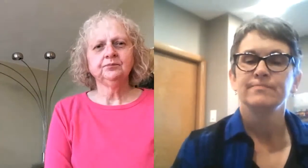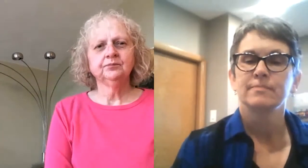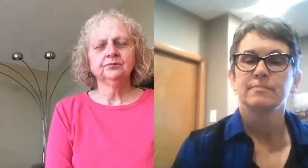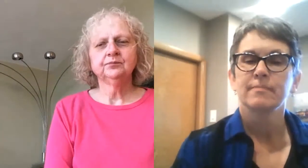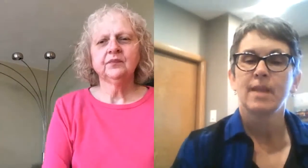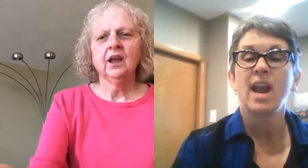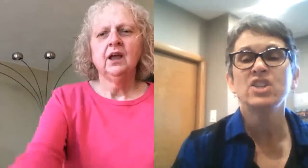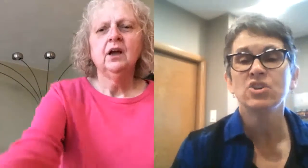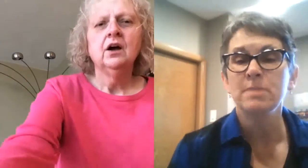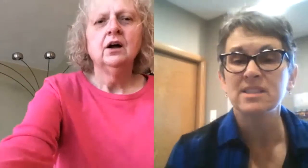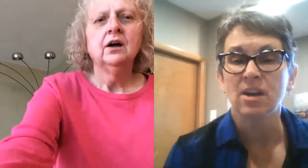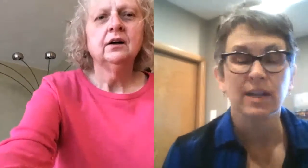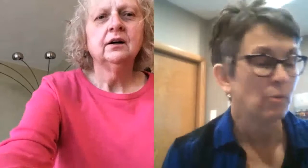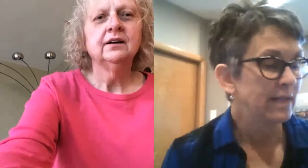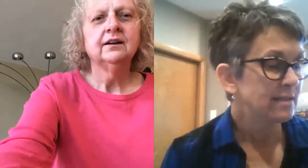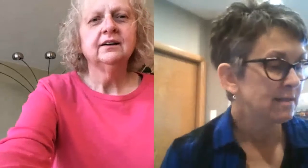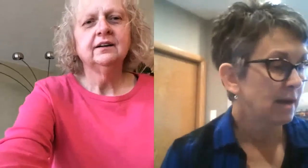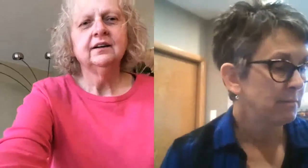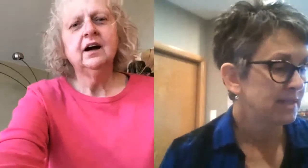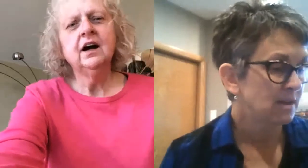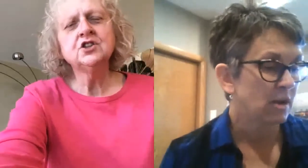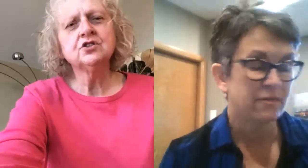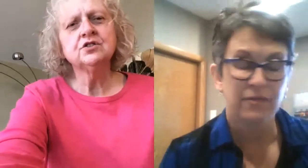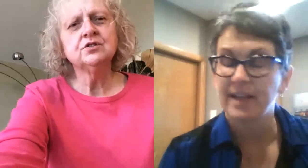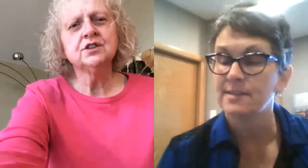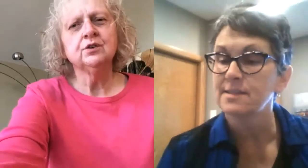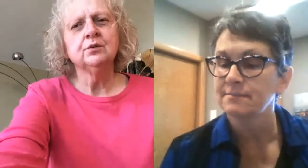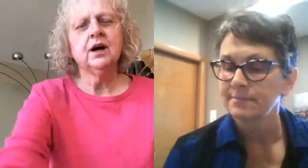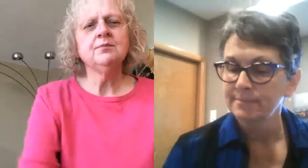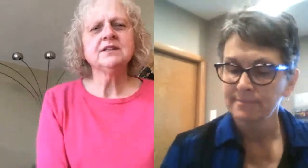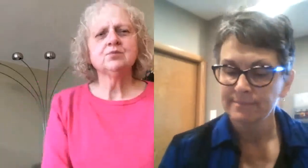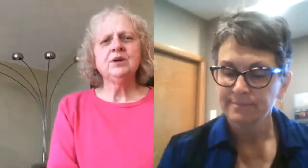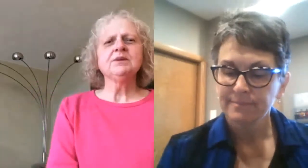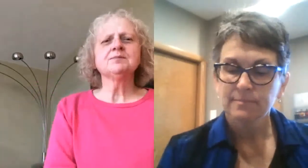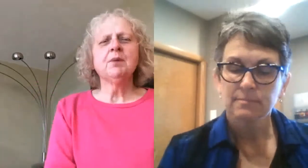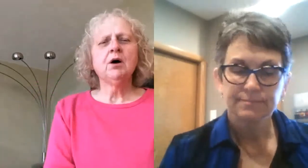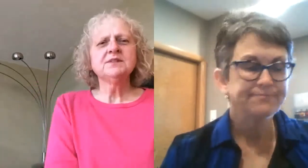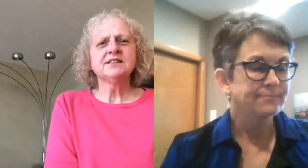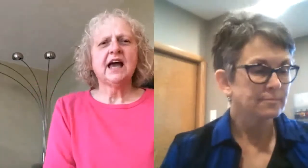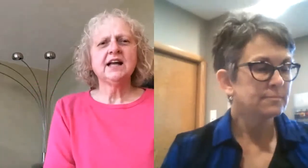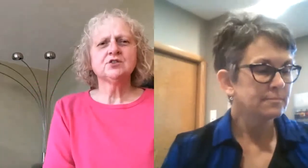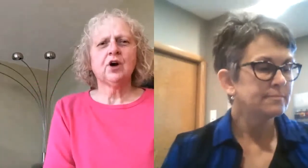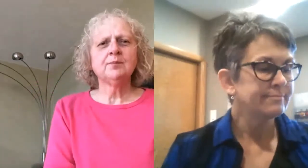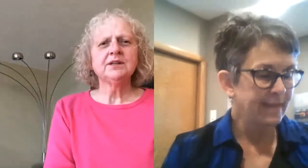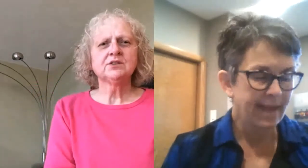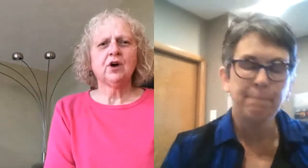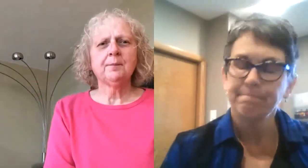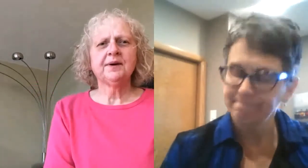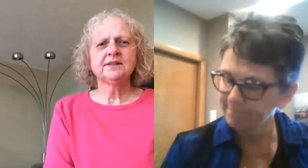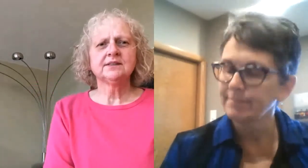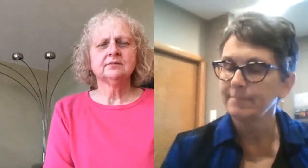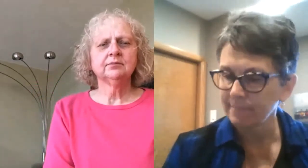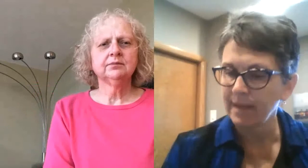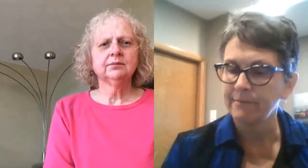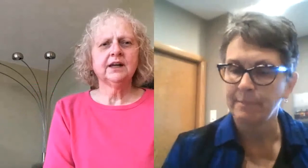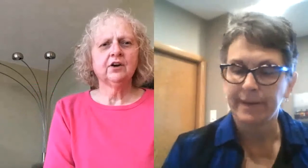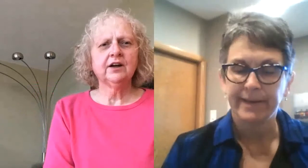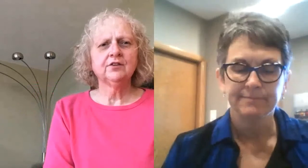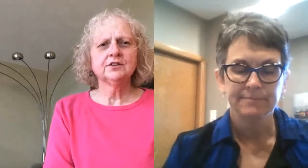do. And I sure miss our little ones. I miss all our friends. We miss moms, dads, grandmas, grandpas.